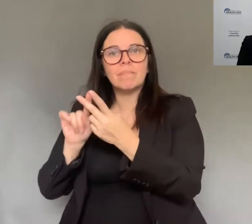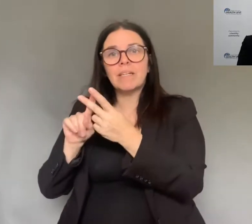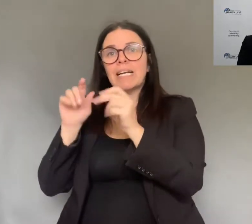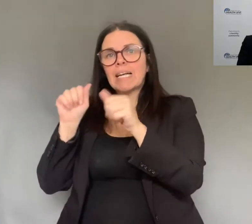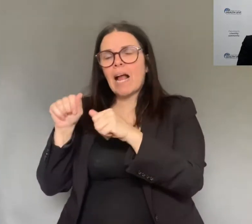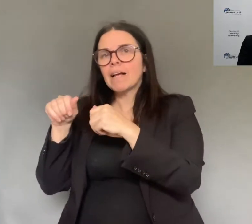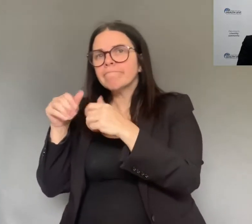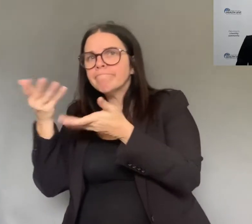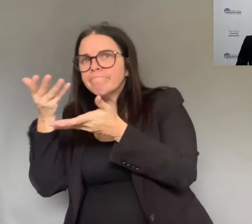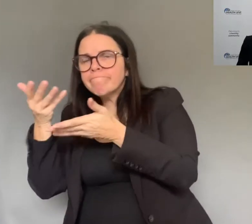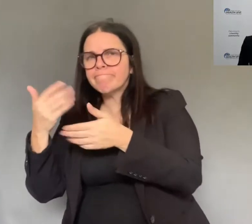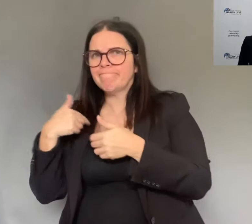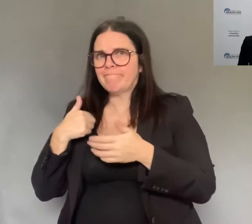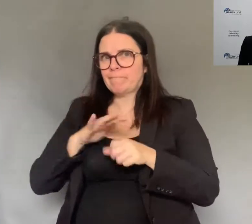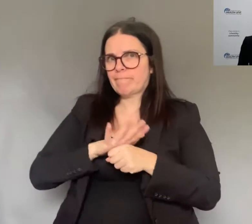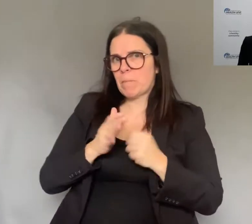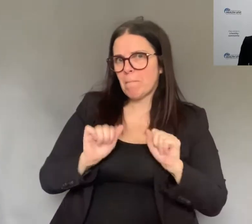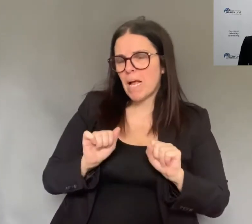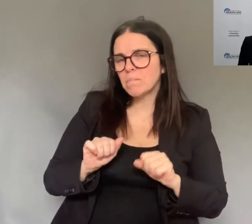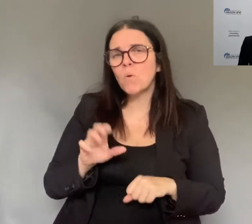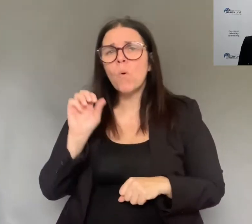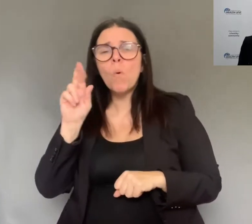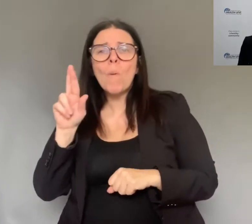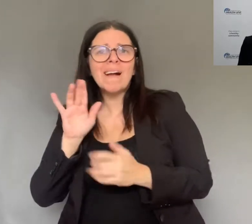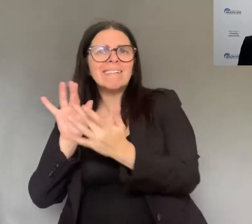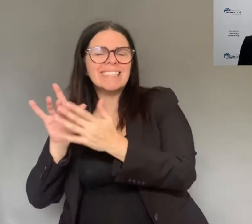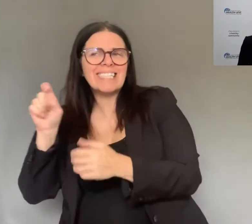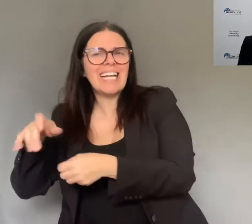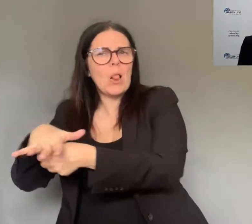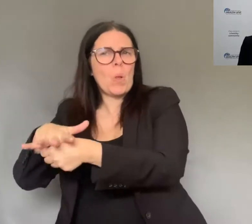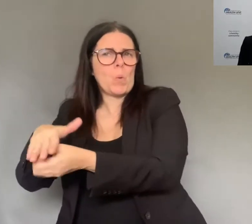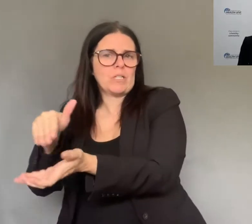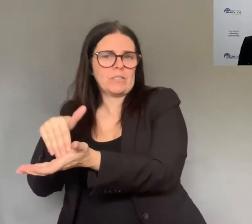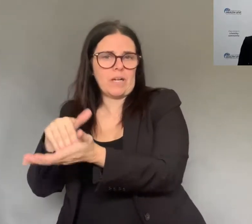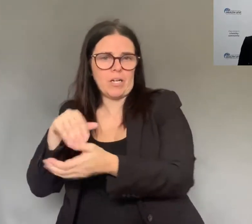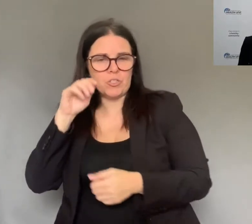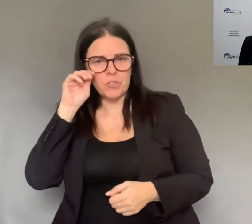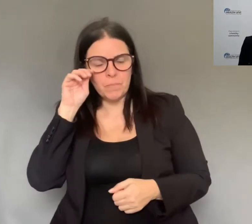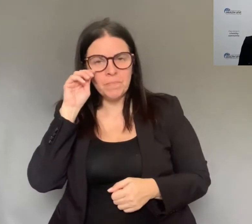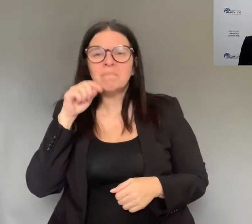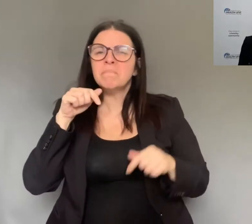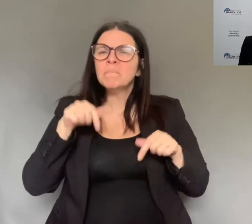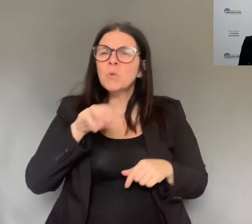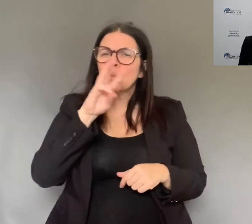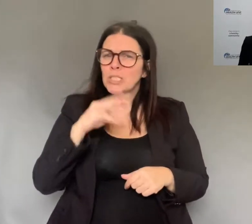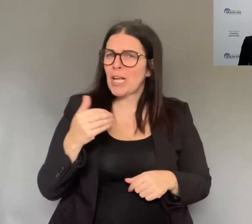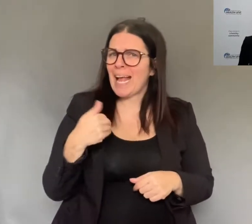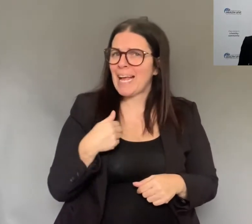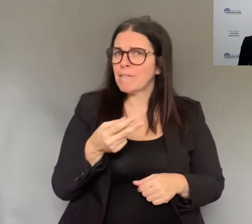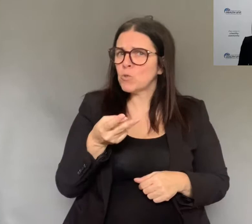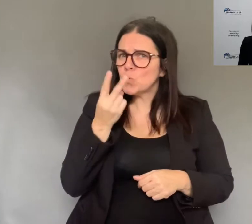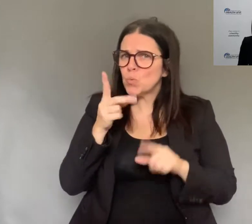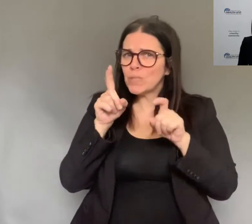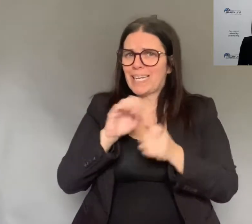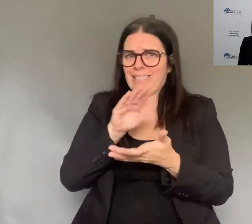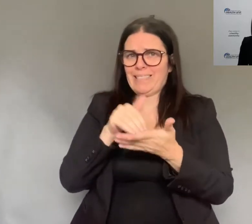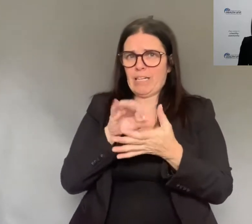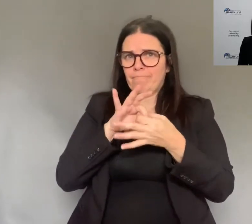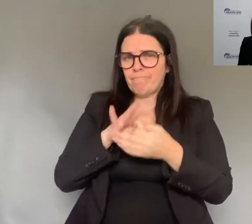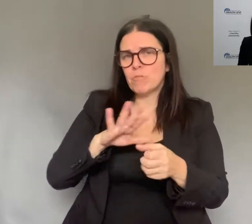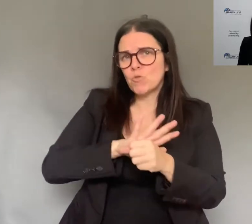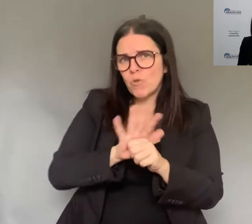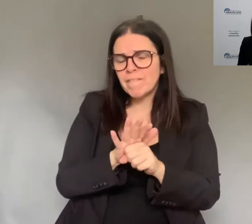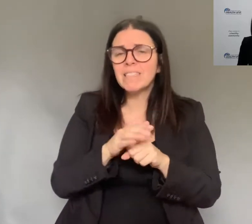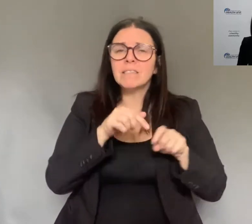Please continue to visit our website at WECHU.org for the most current information and case counts. I will now turn it over to Dr. Wajid